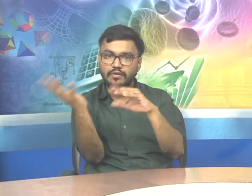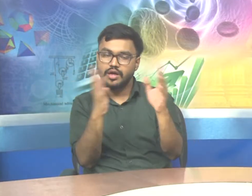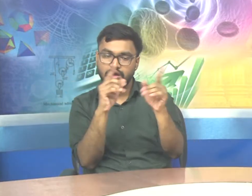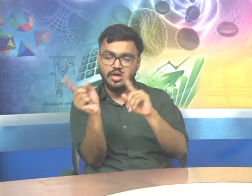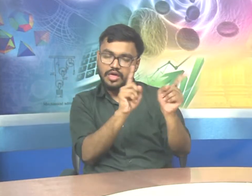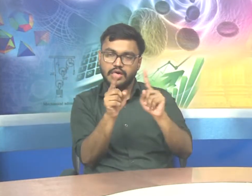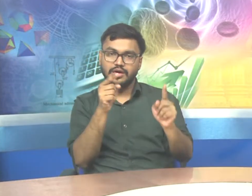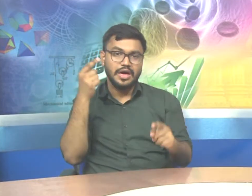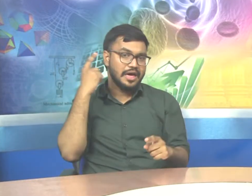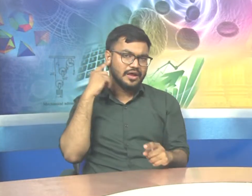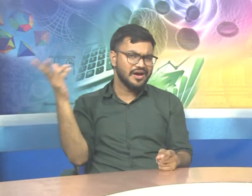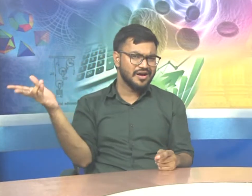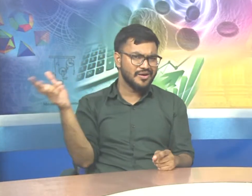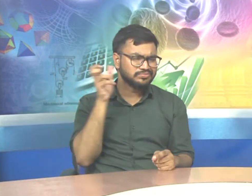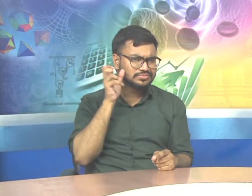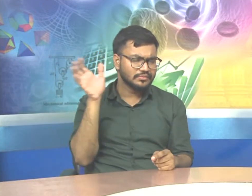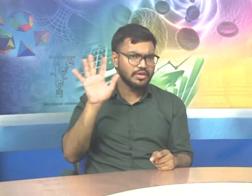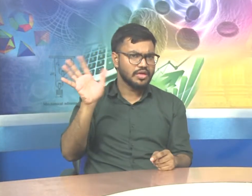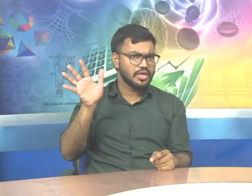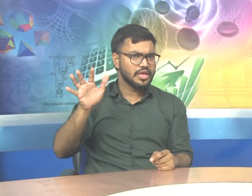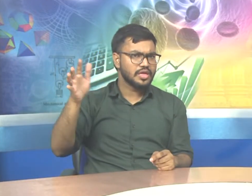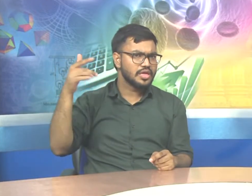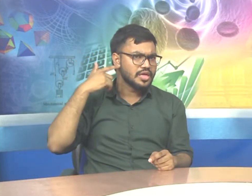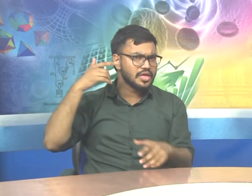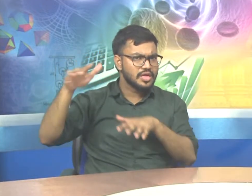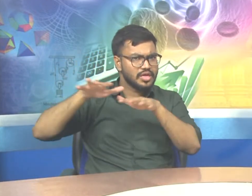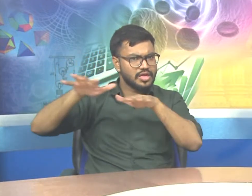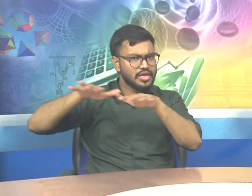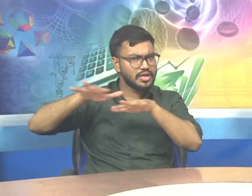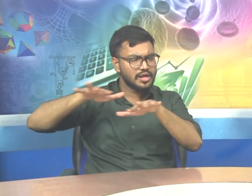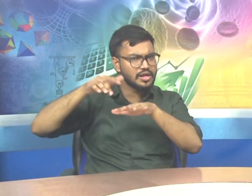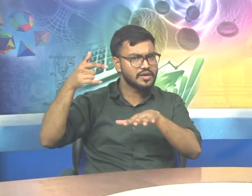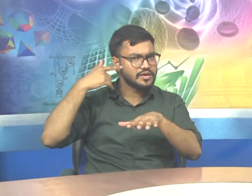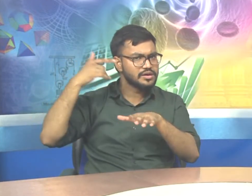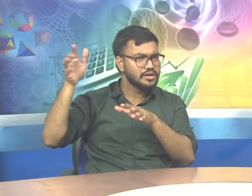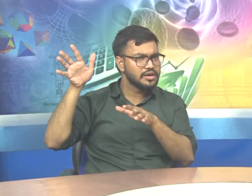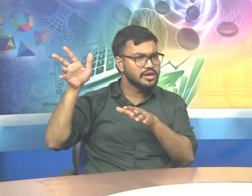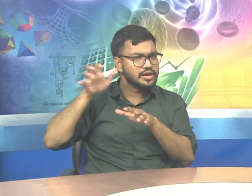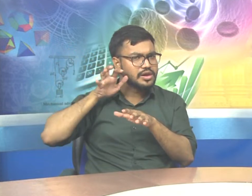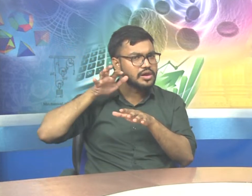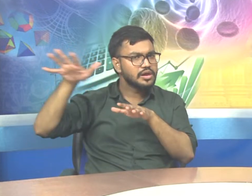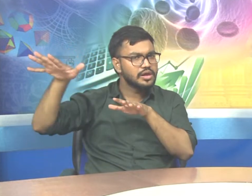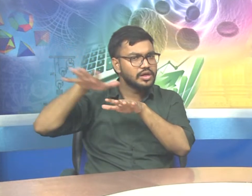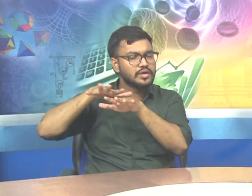travel as waves through a medium like air to our eyes,